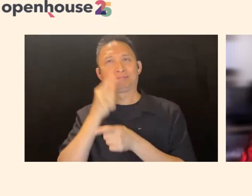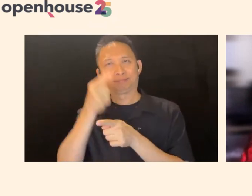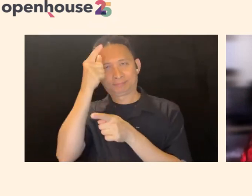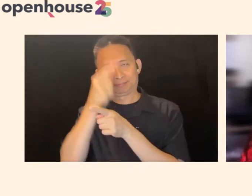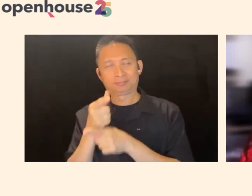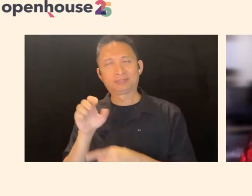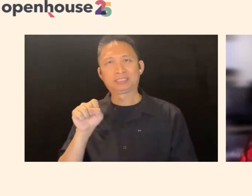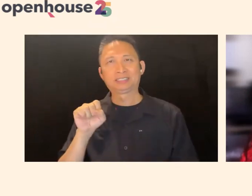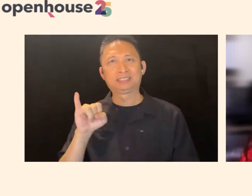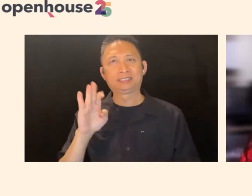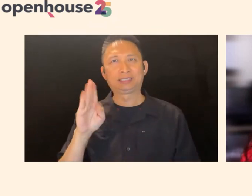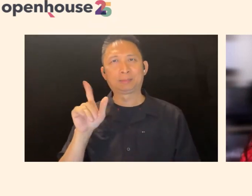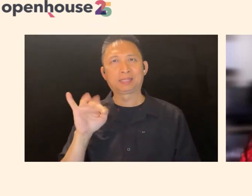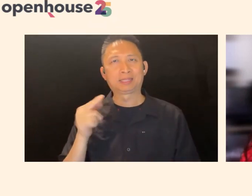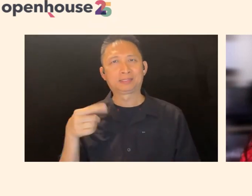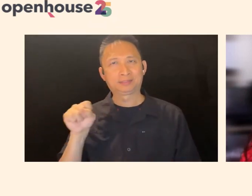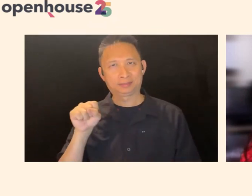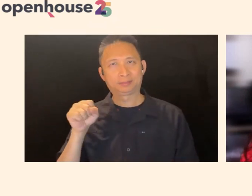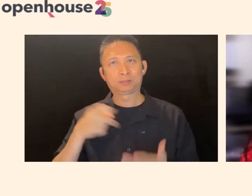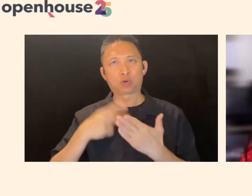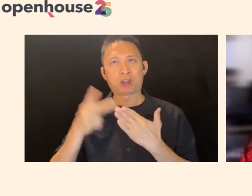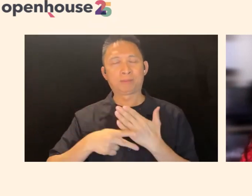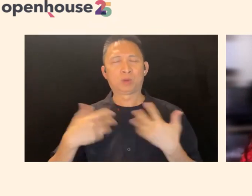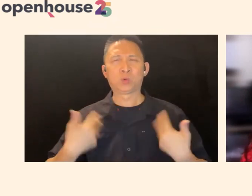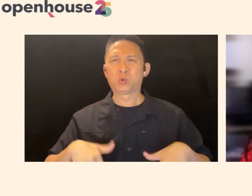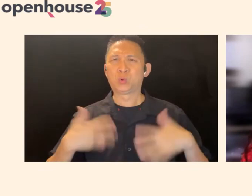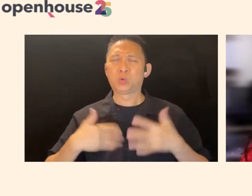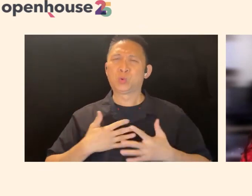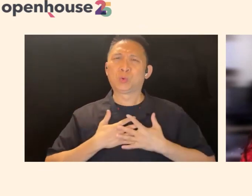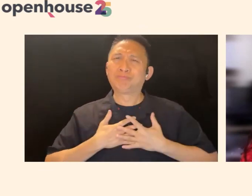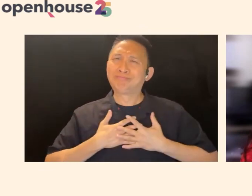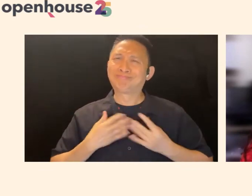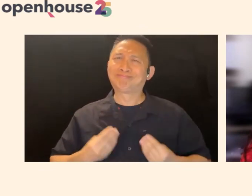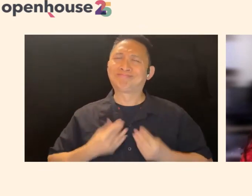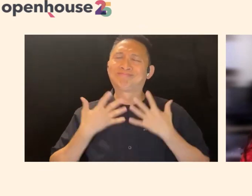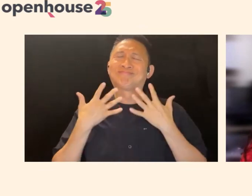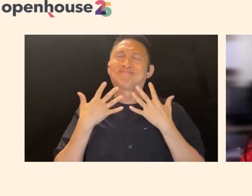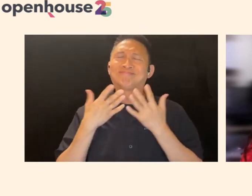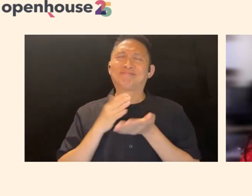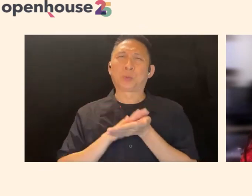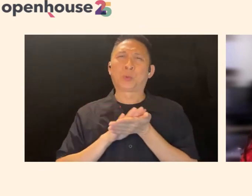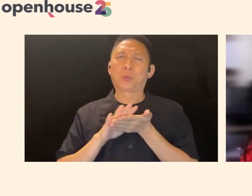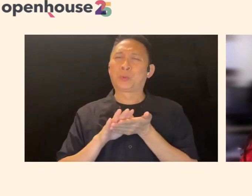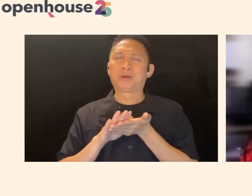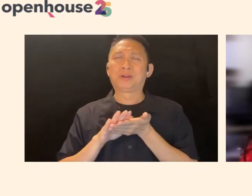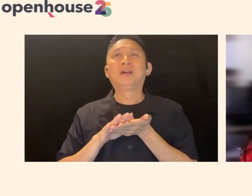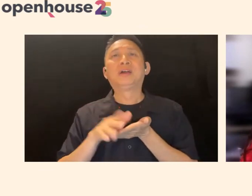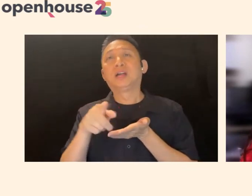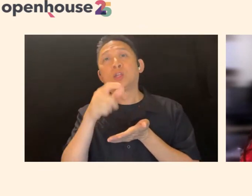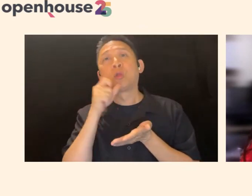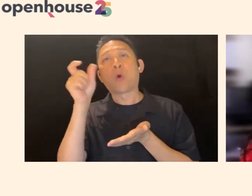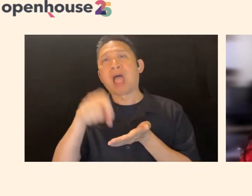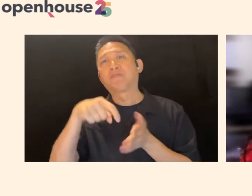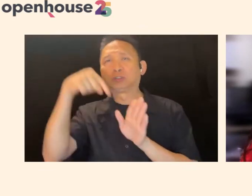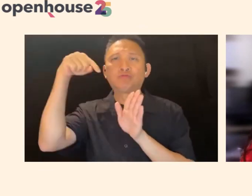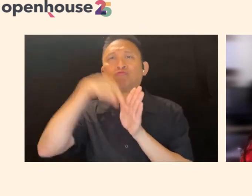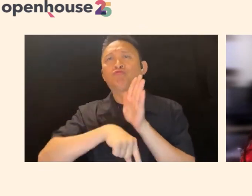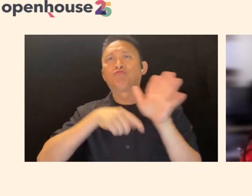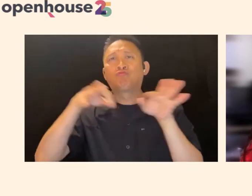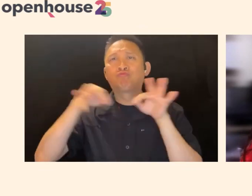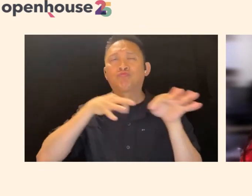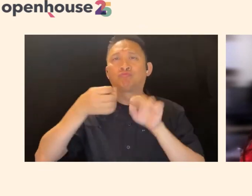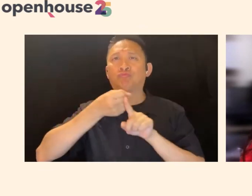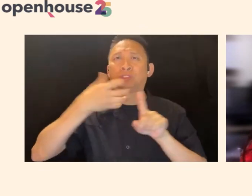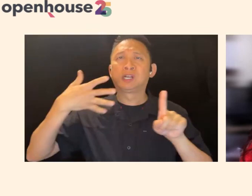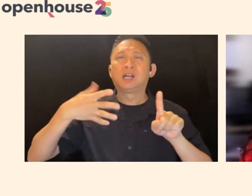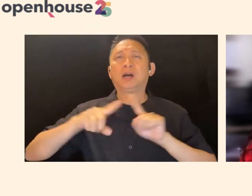mhm. sustaining that work is. Can you tell us very, you don't have to go deeply into this, just you can just